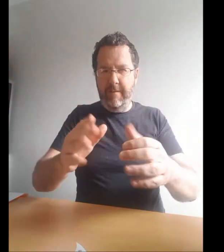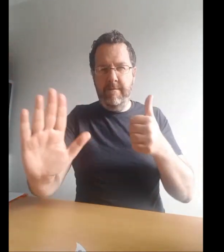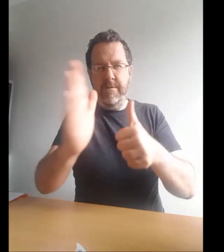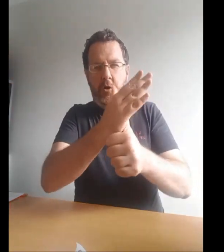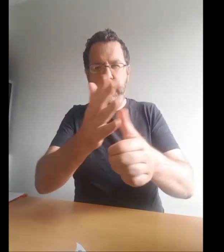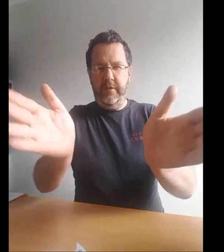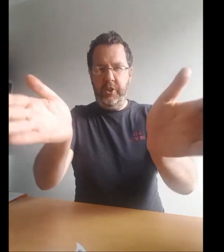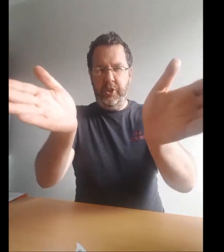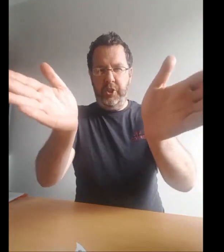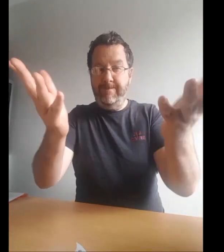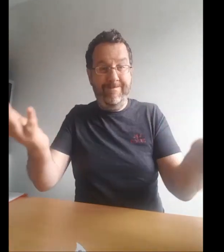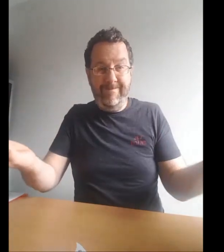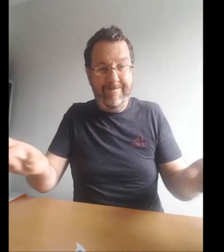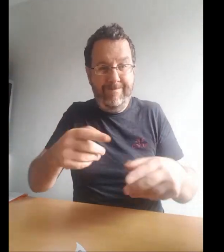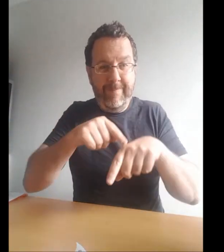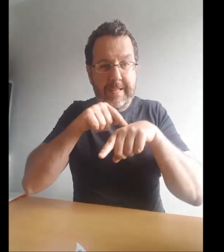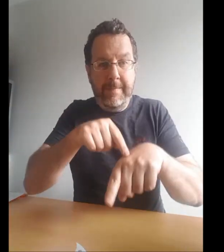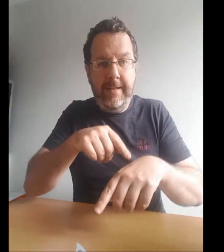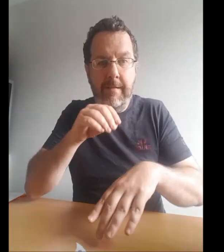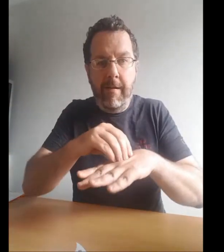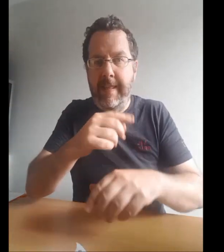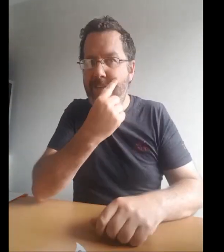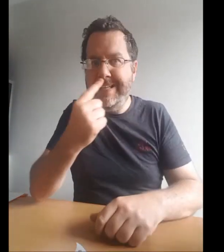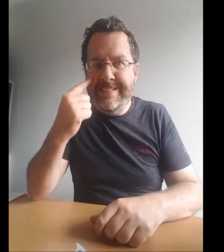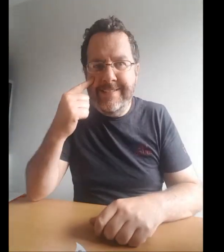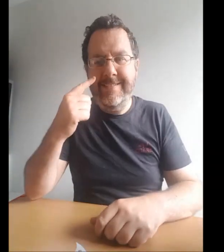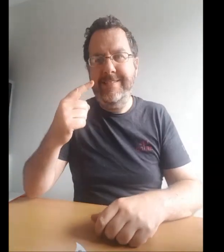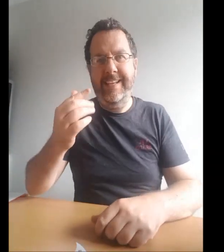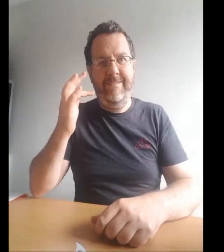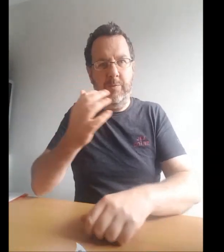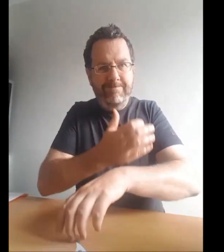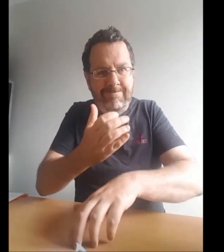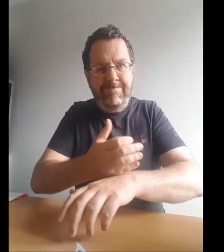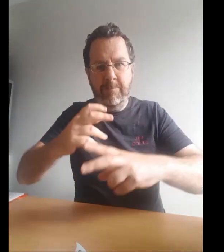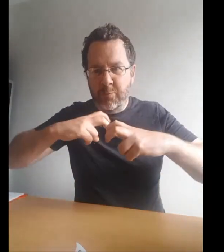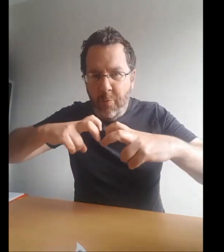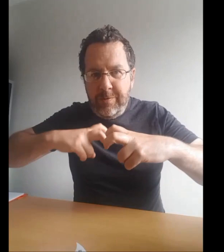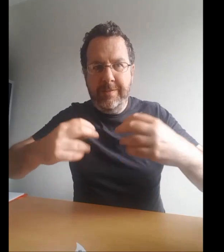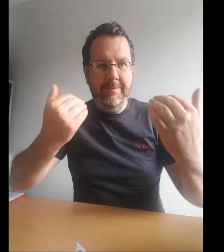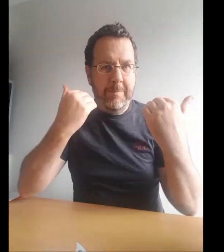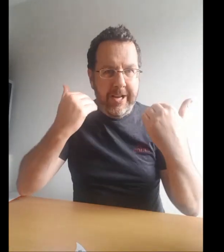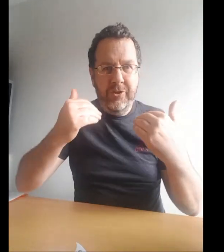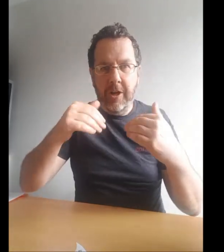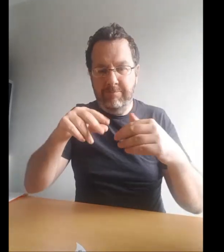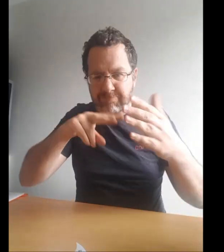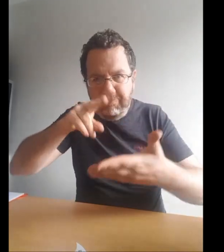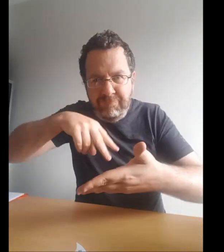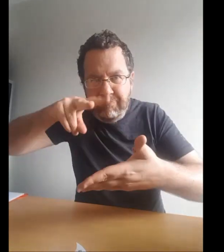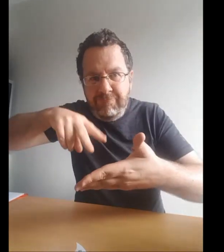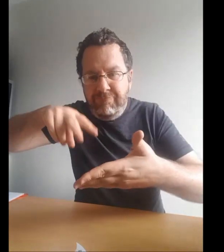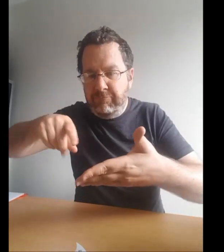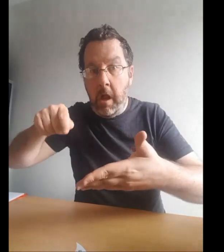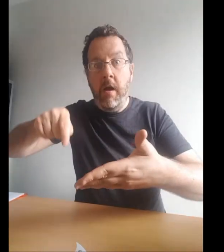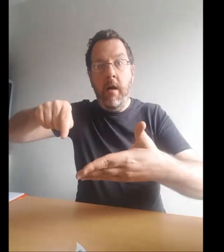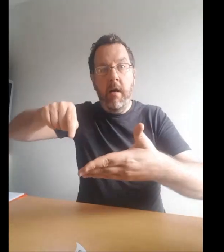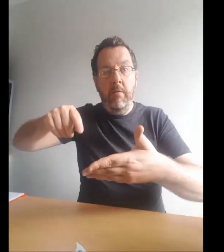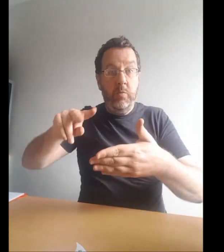first case of this, the first example. It all depends on evidence, and if you keep looking for evidence, keep doing your historical research, you can